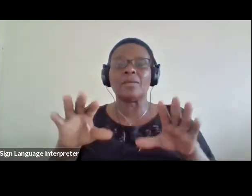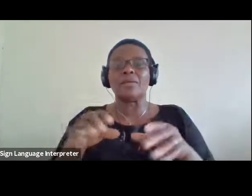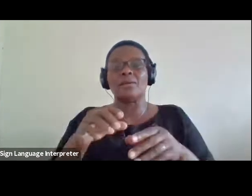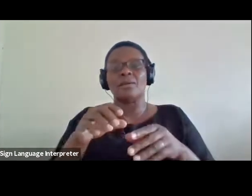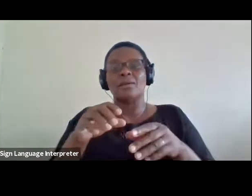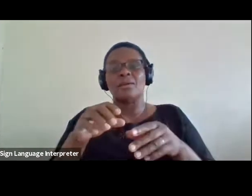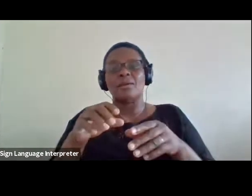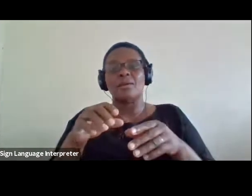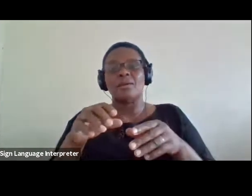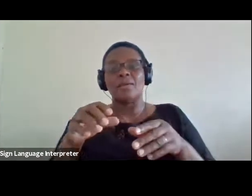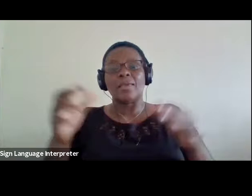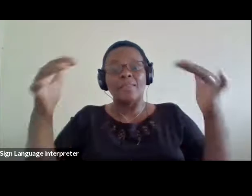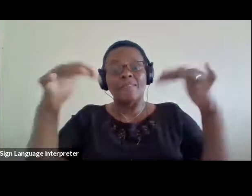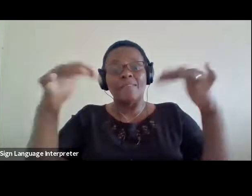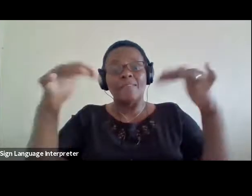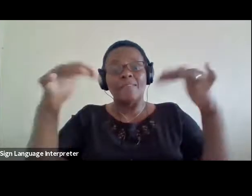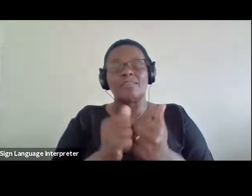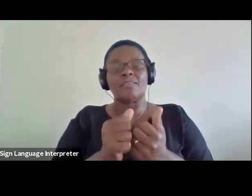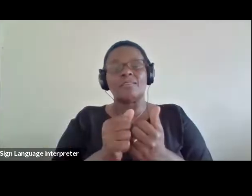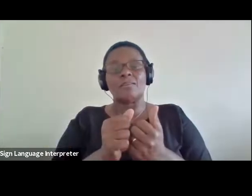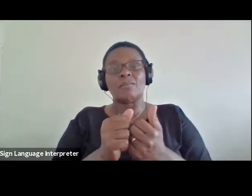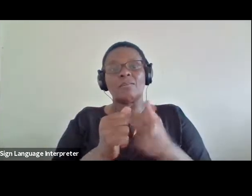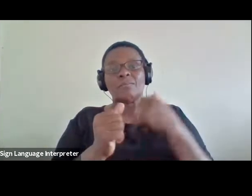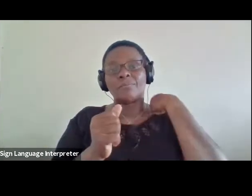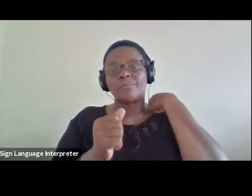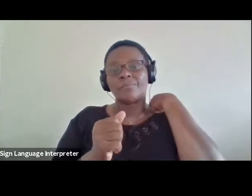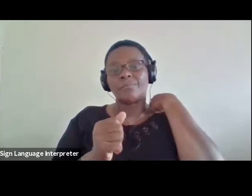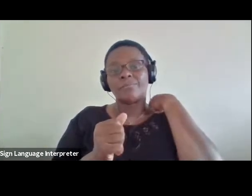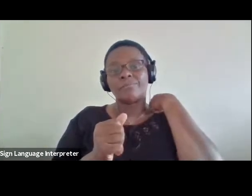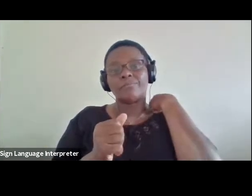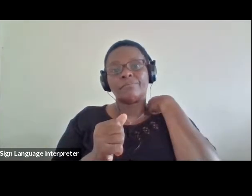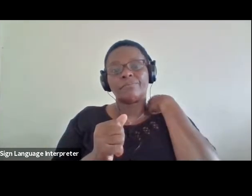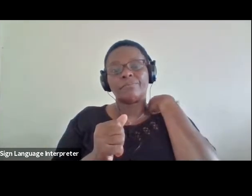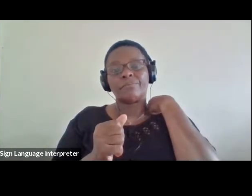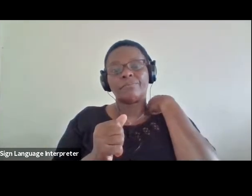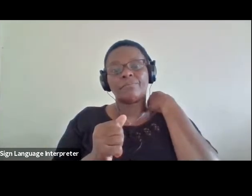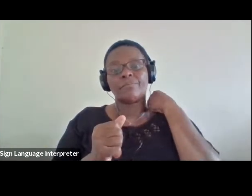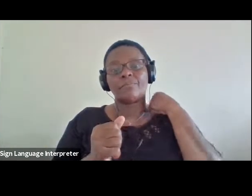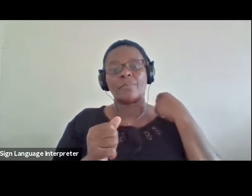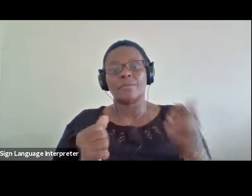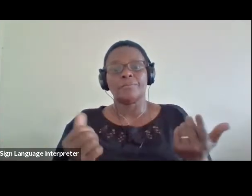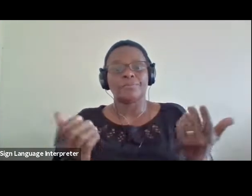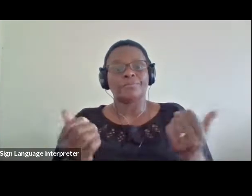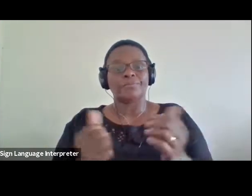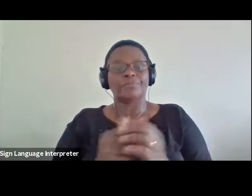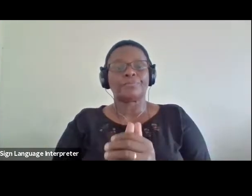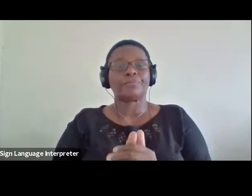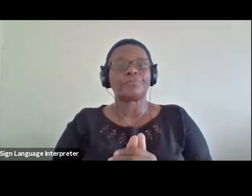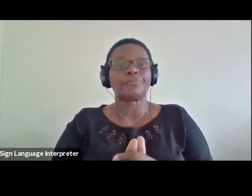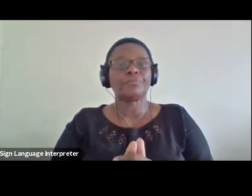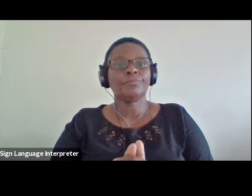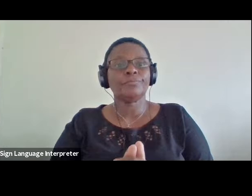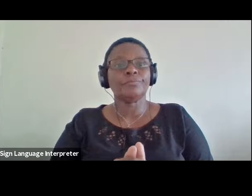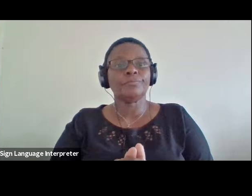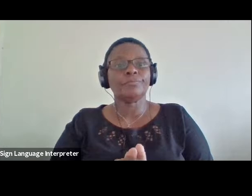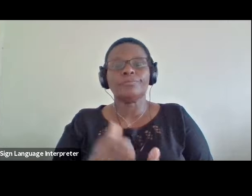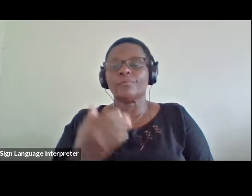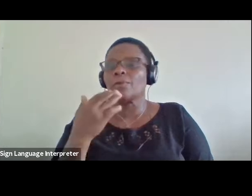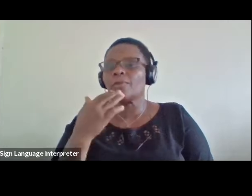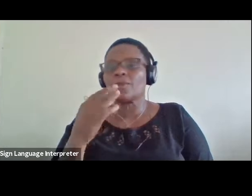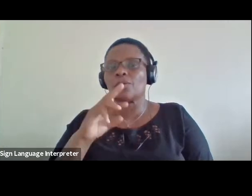What would you recommend as the best way to engage these demographics? Jamal, thank you so much for that